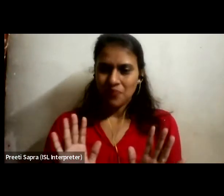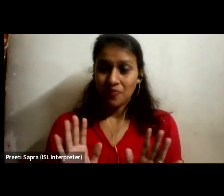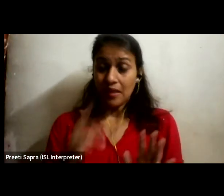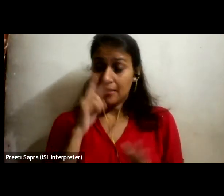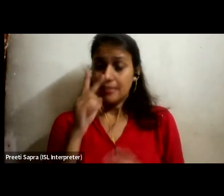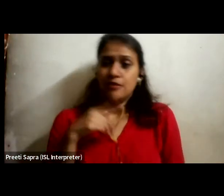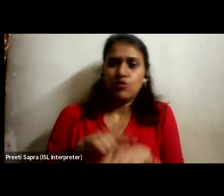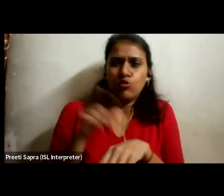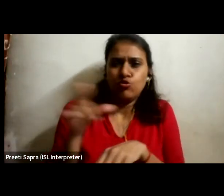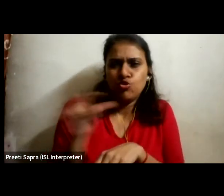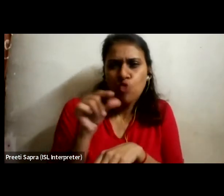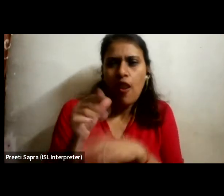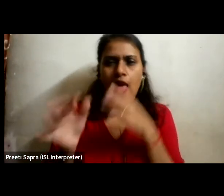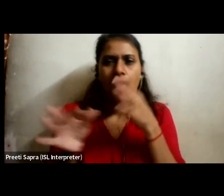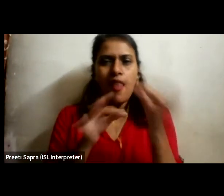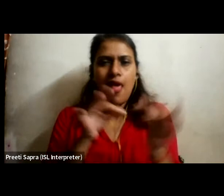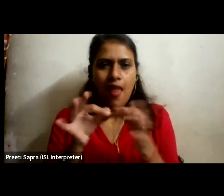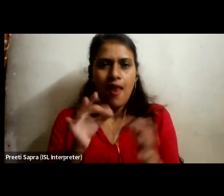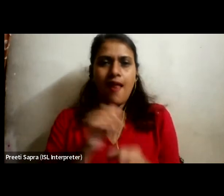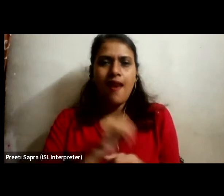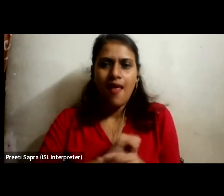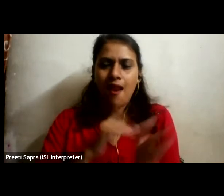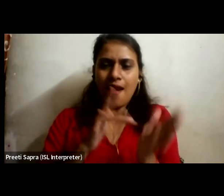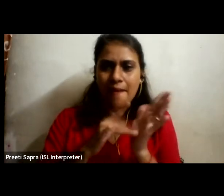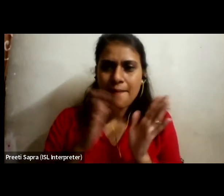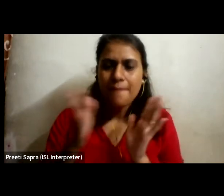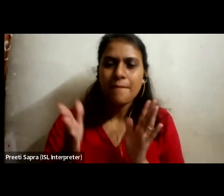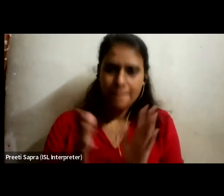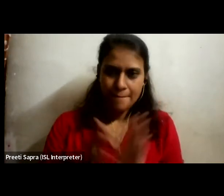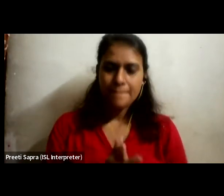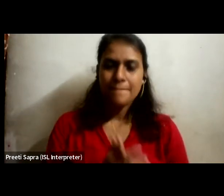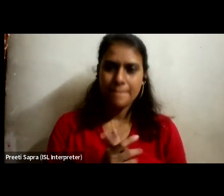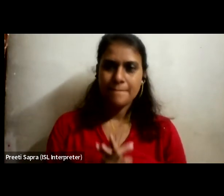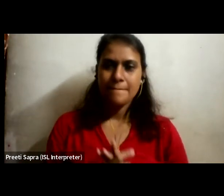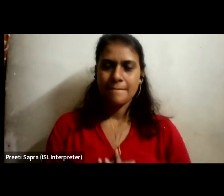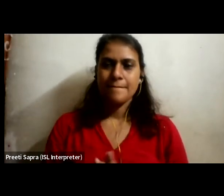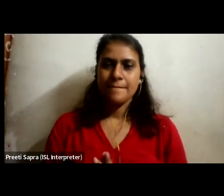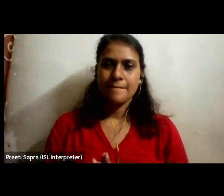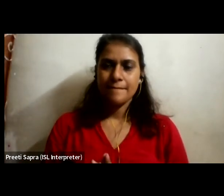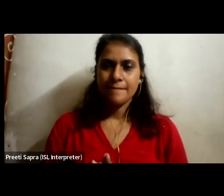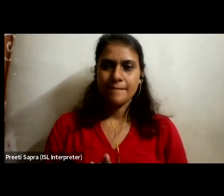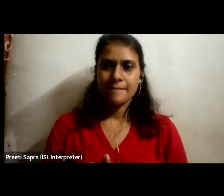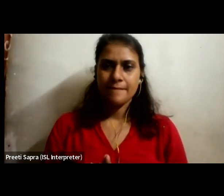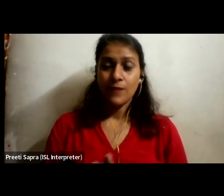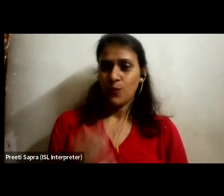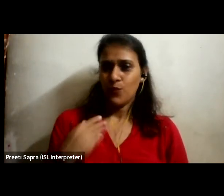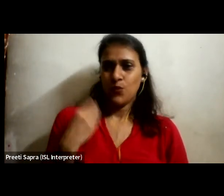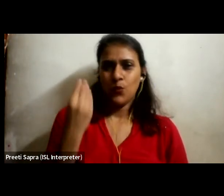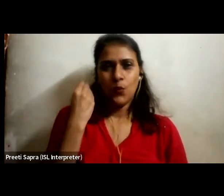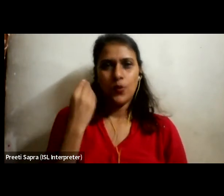quickly to also talk about Canada, because that's where I'm based out of. We recently